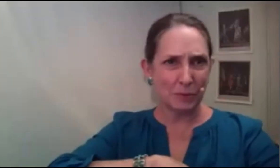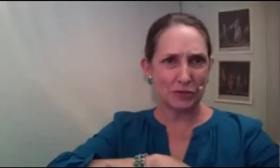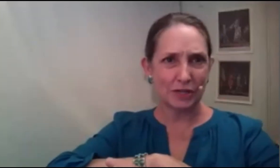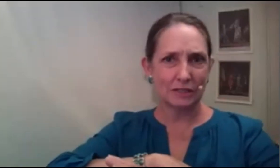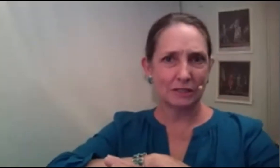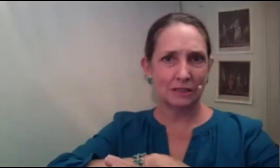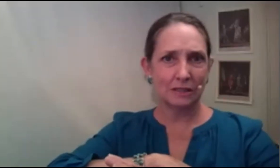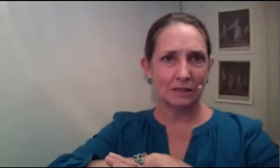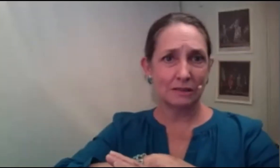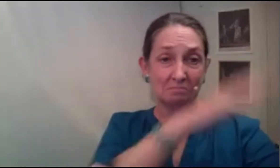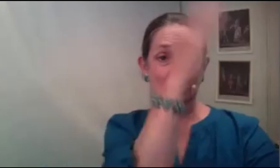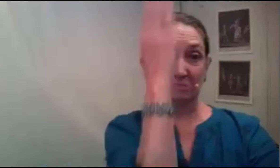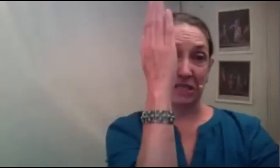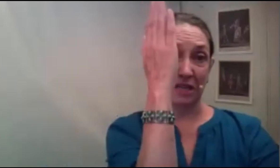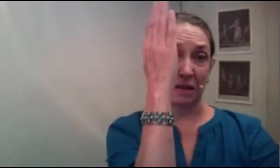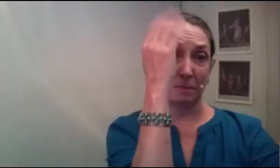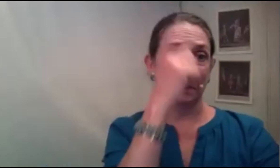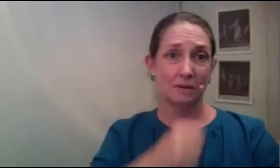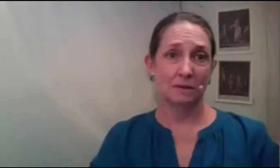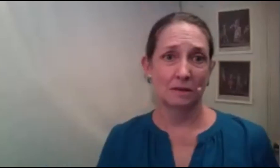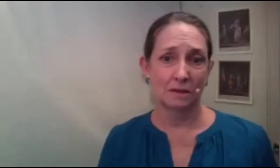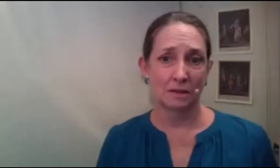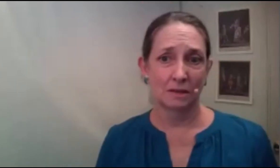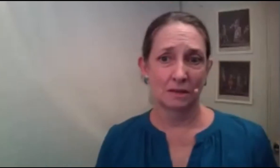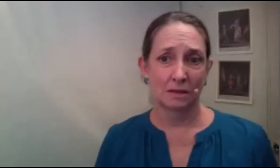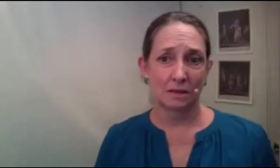of the portrait, standing up.